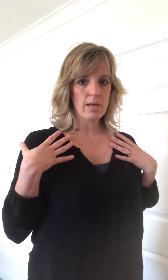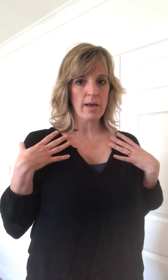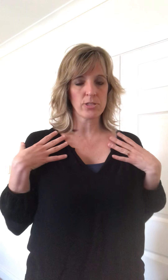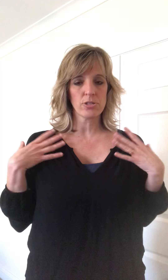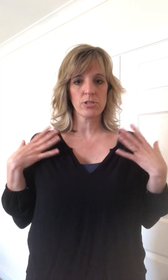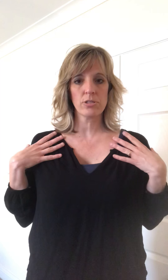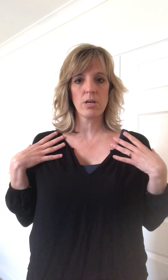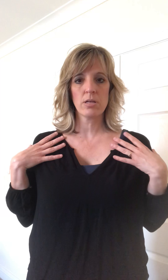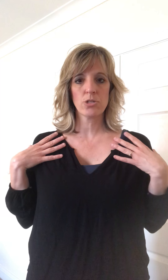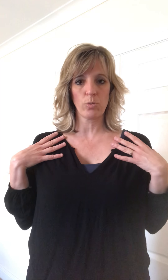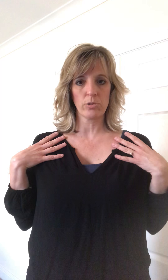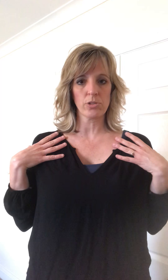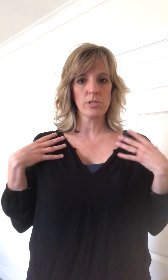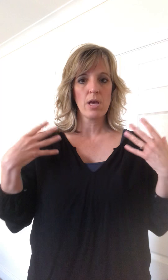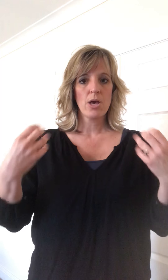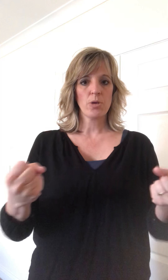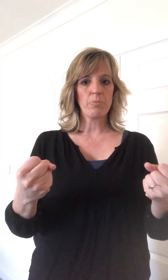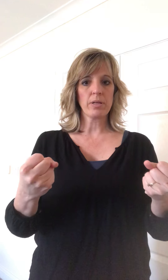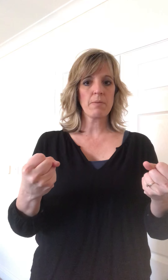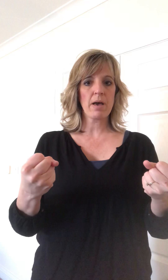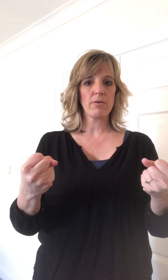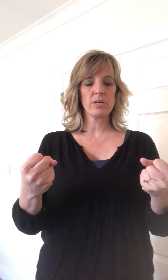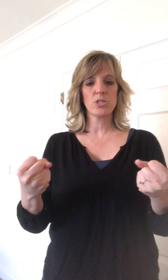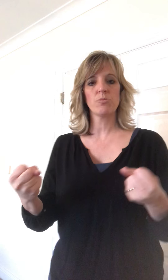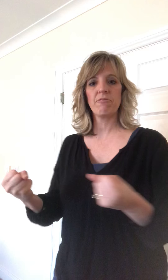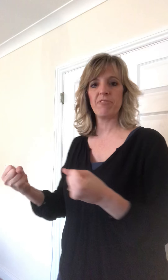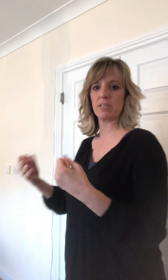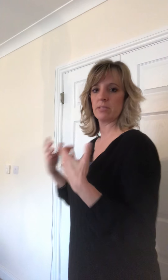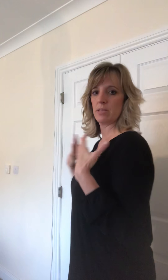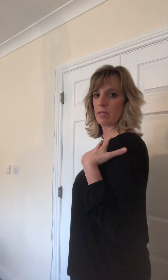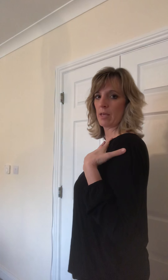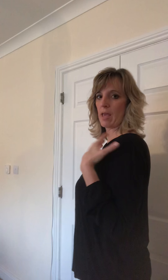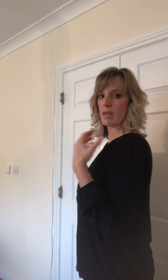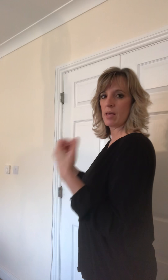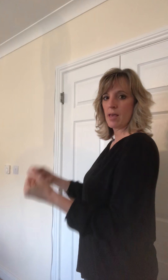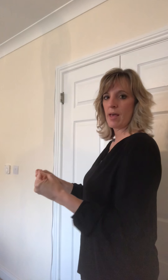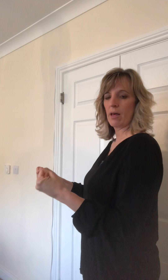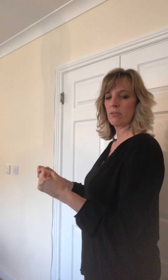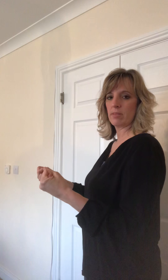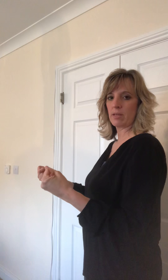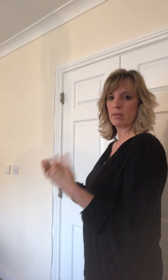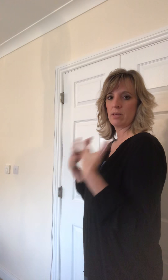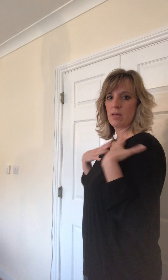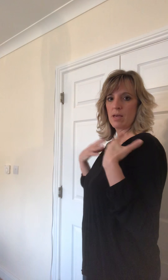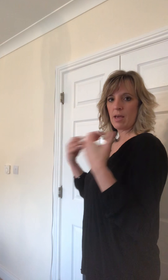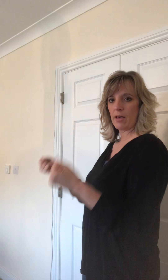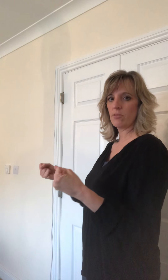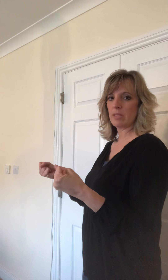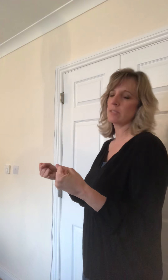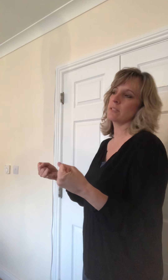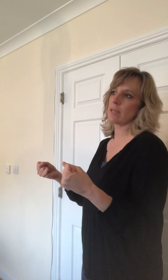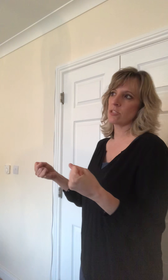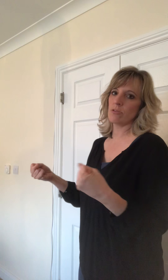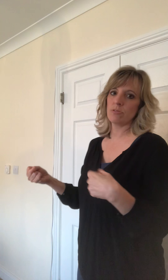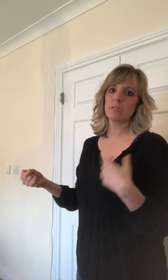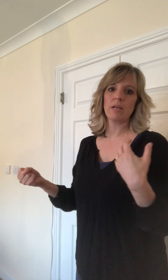at your shoulders, you bring them out into a fist. Okay, healthy. Healthy. This is actually also the sign